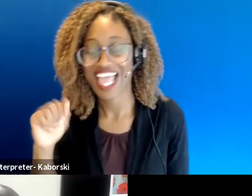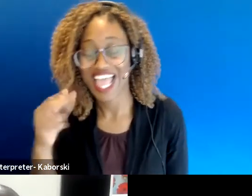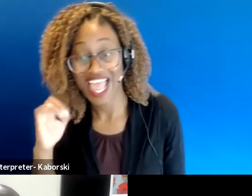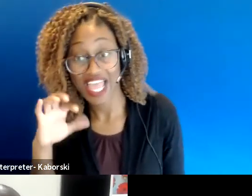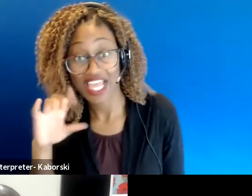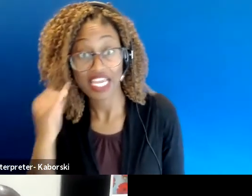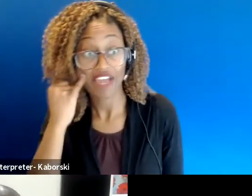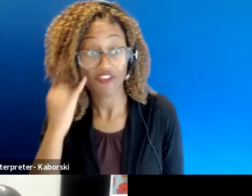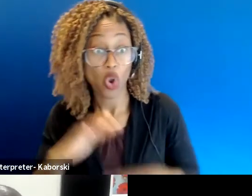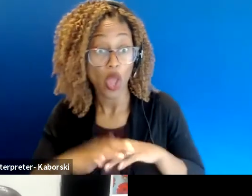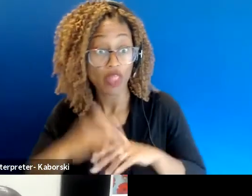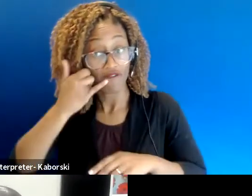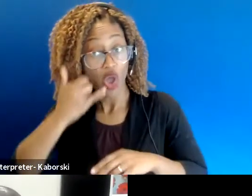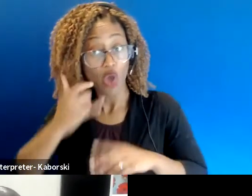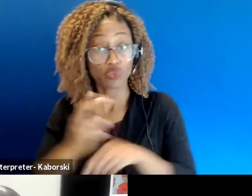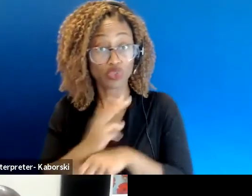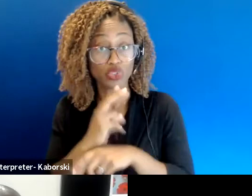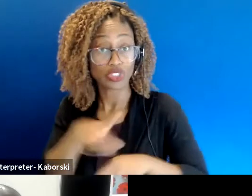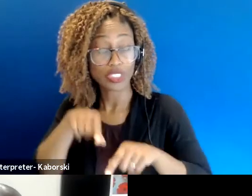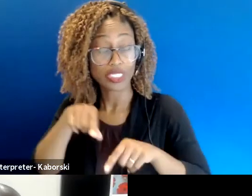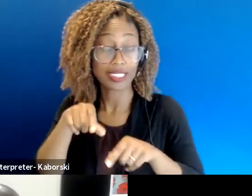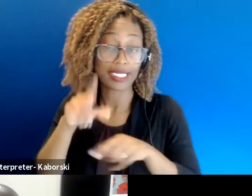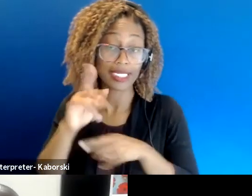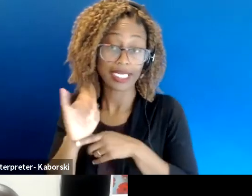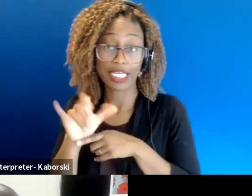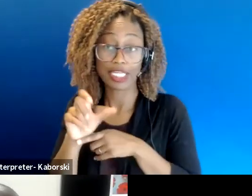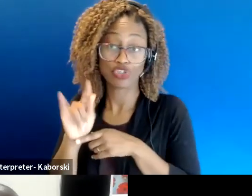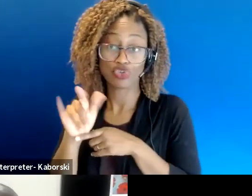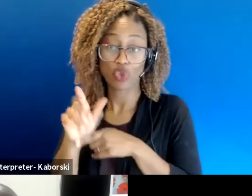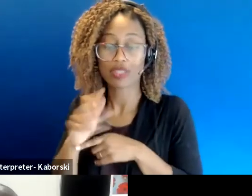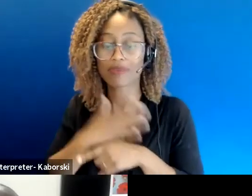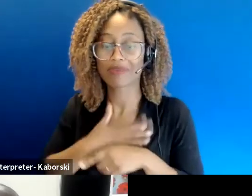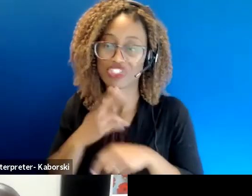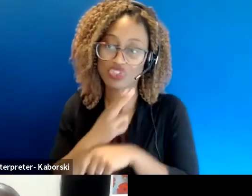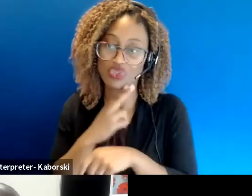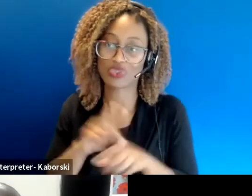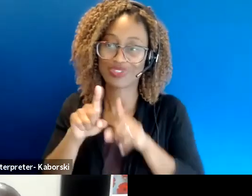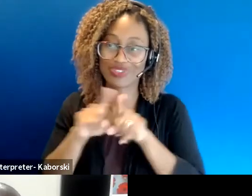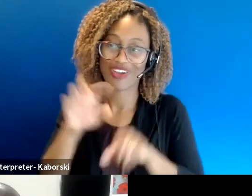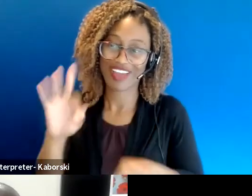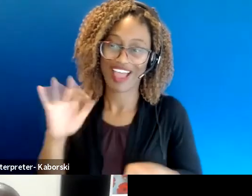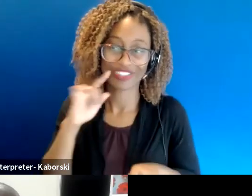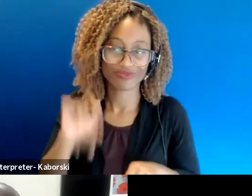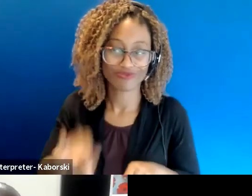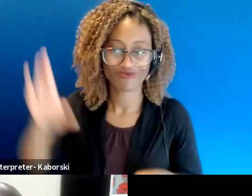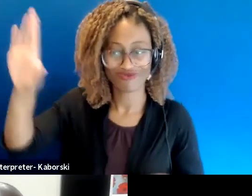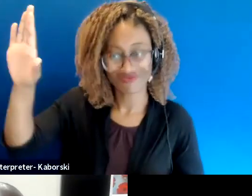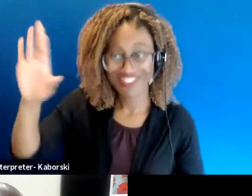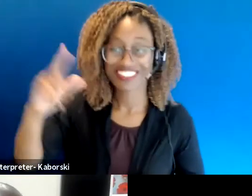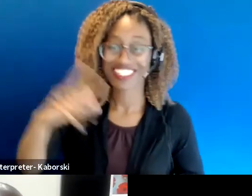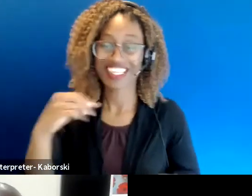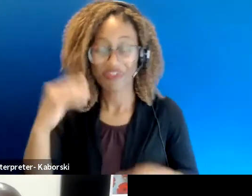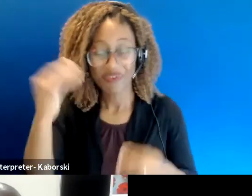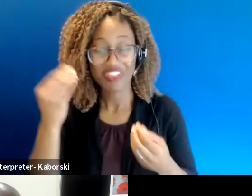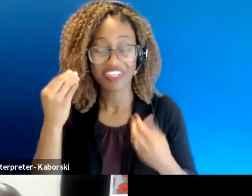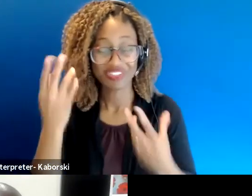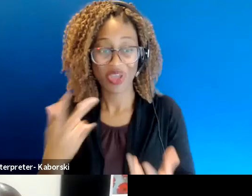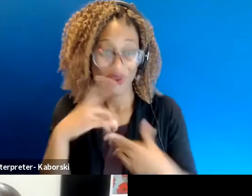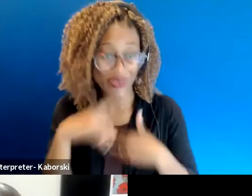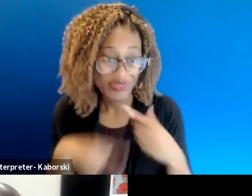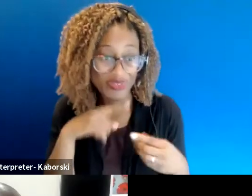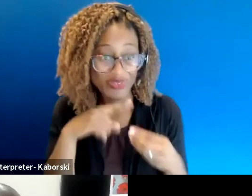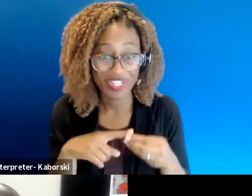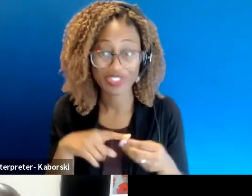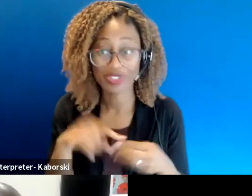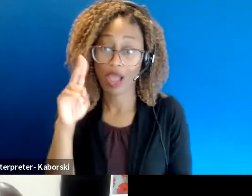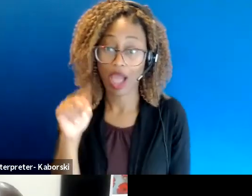you press *9 on your keypad to raise your hand. We will then let you know when to unmute